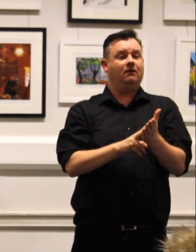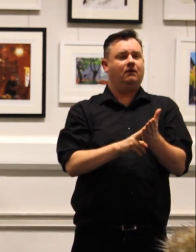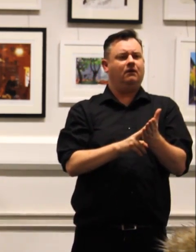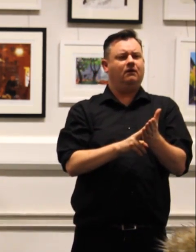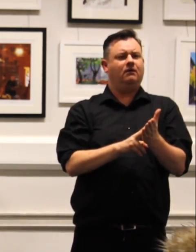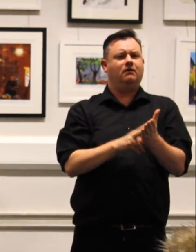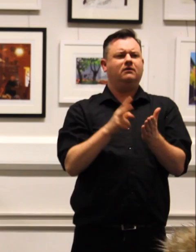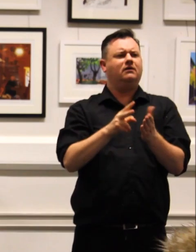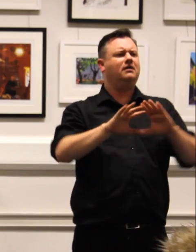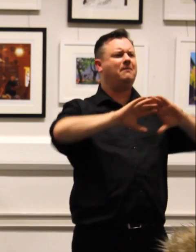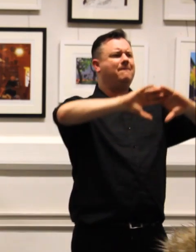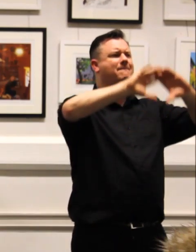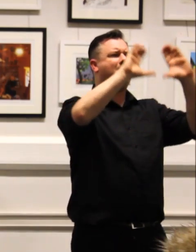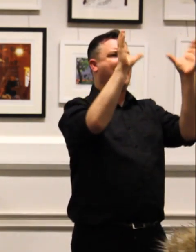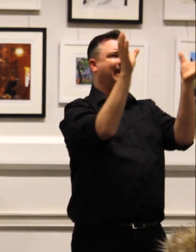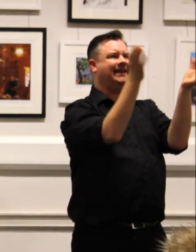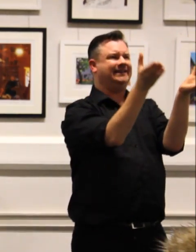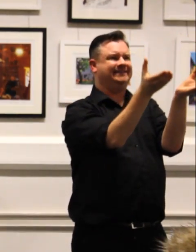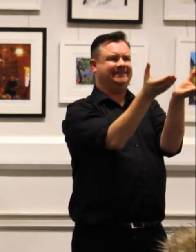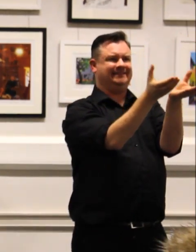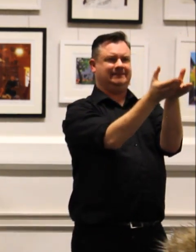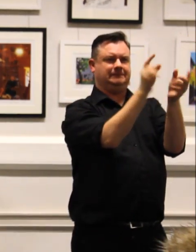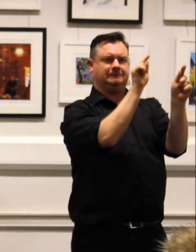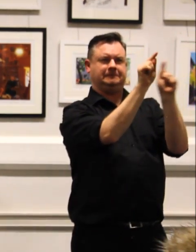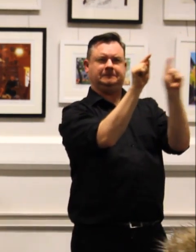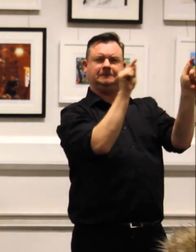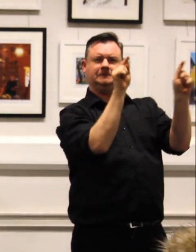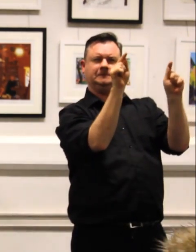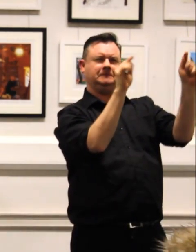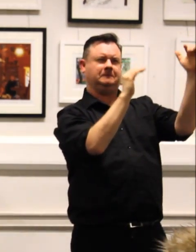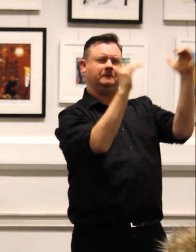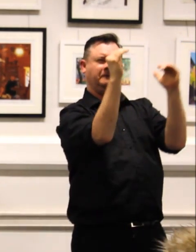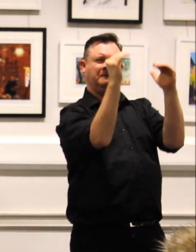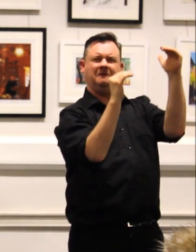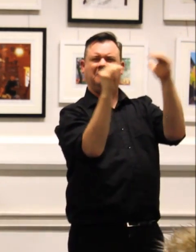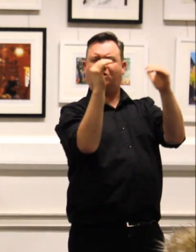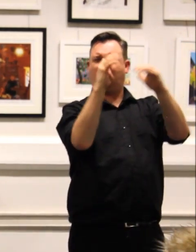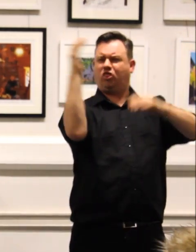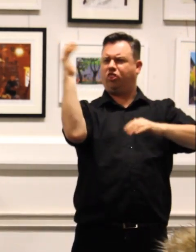The planets don't align.